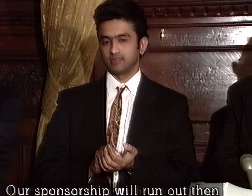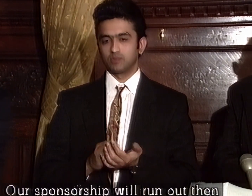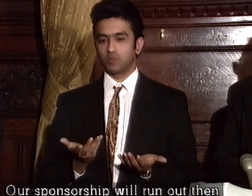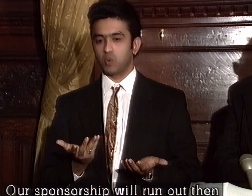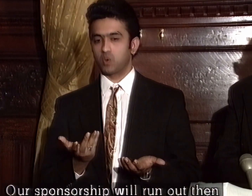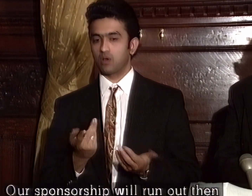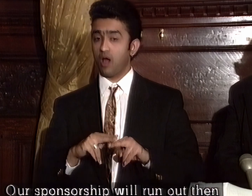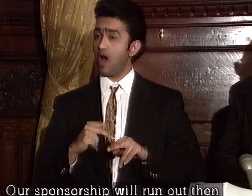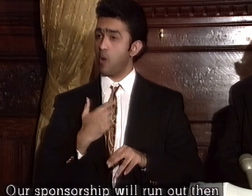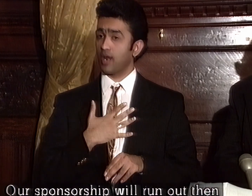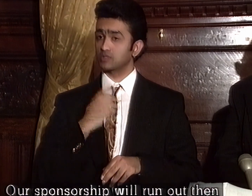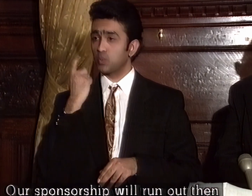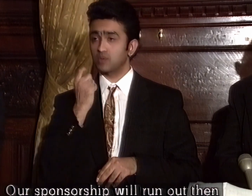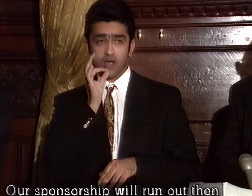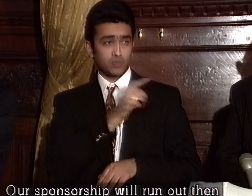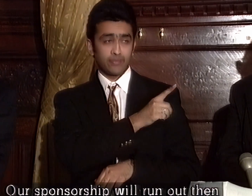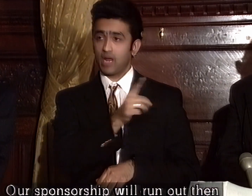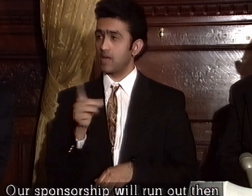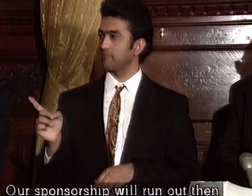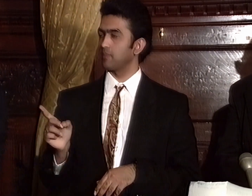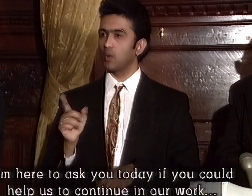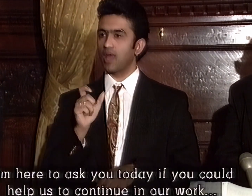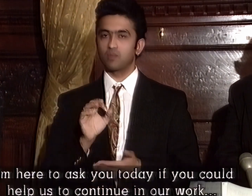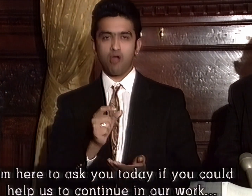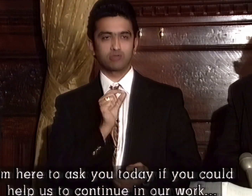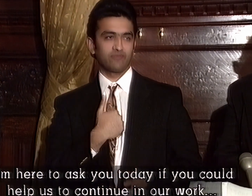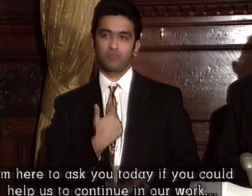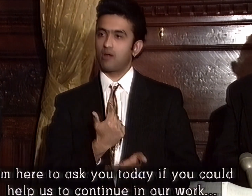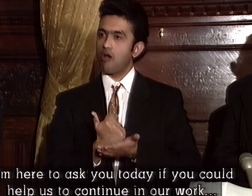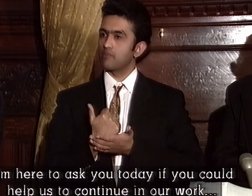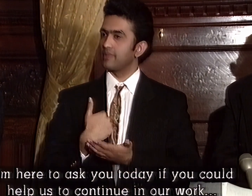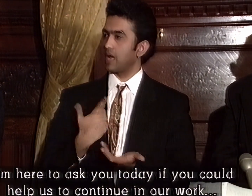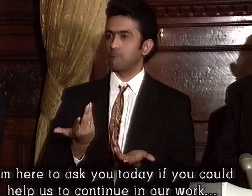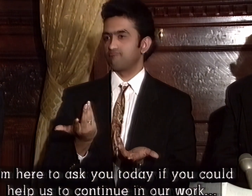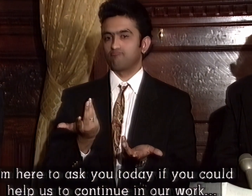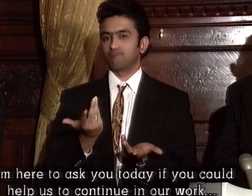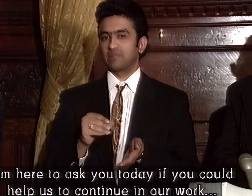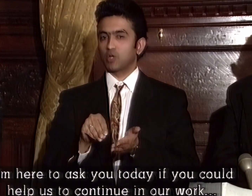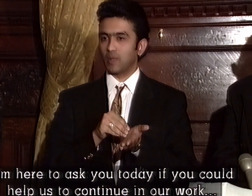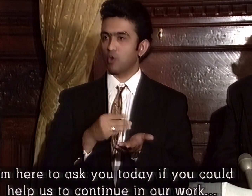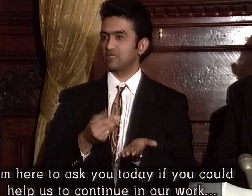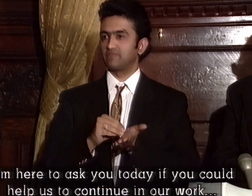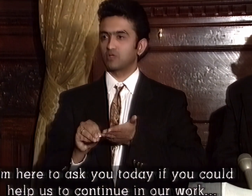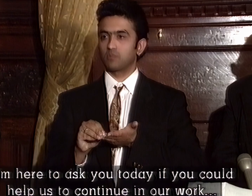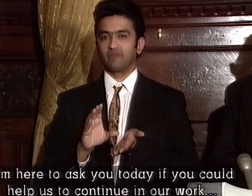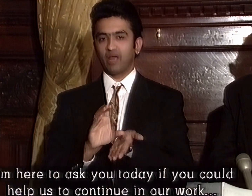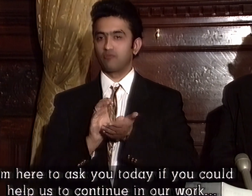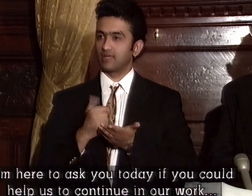Our sponsorship will run out at that time, and so I'm here to ask you today if you would be able to help us